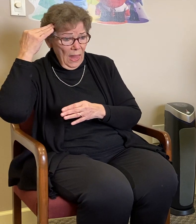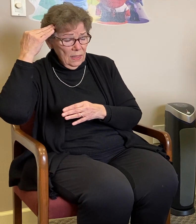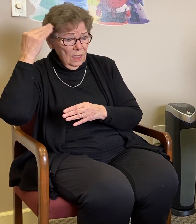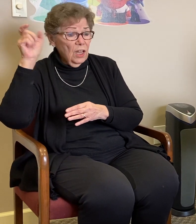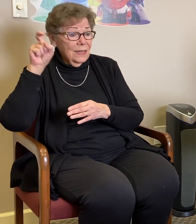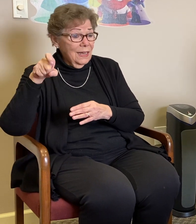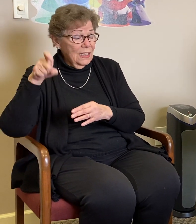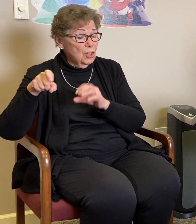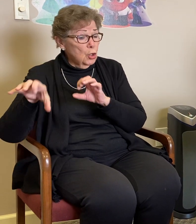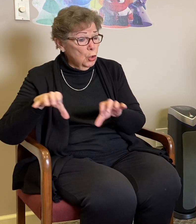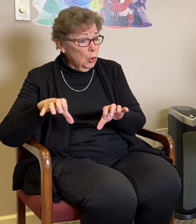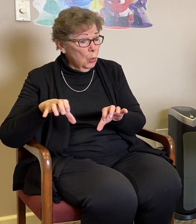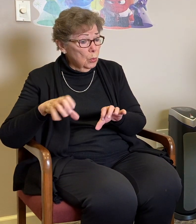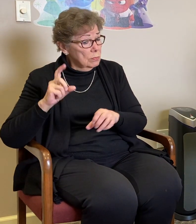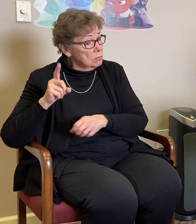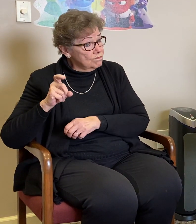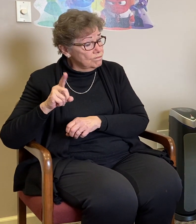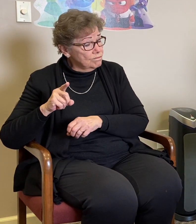need to do?